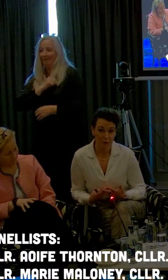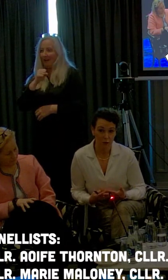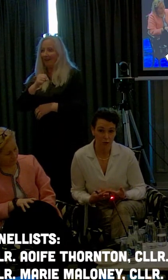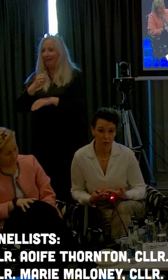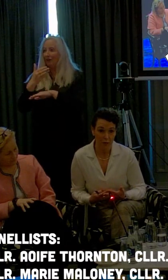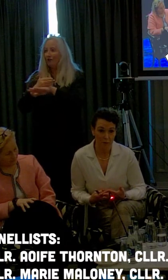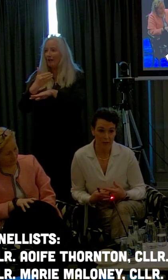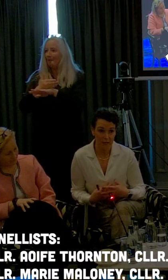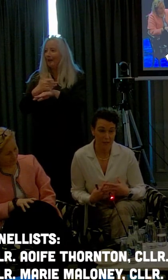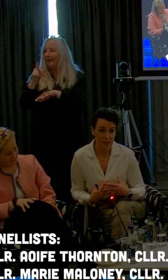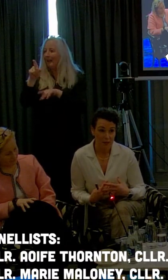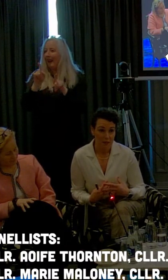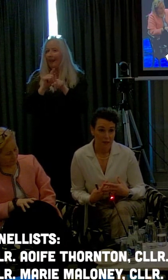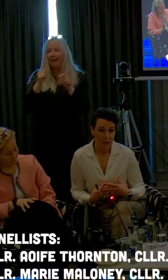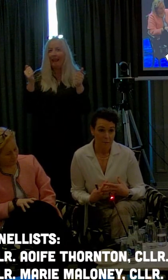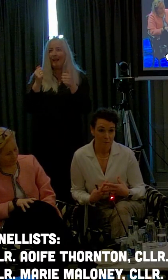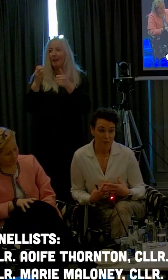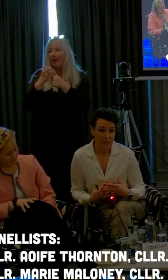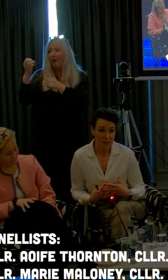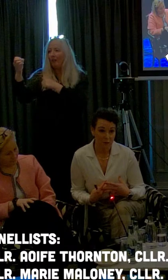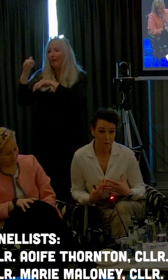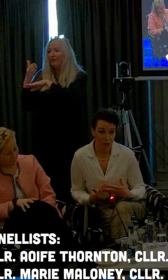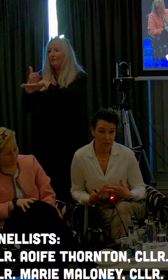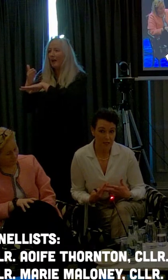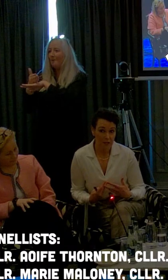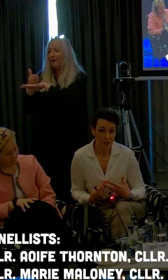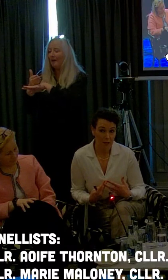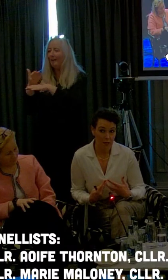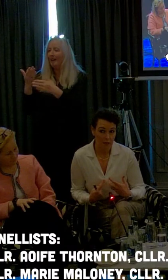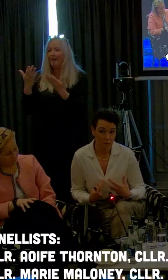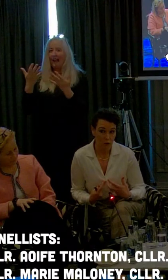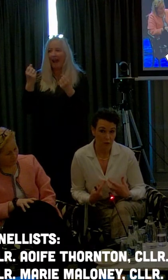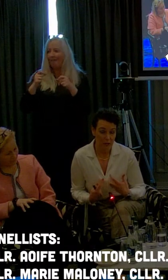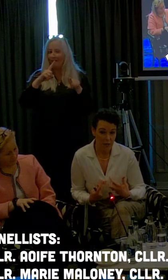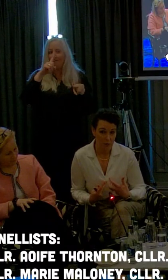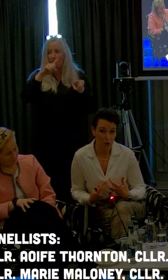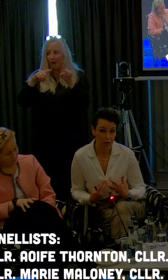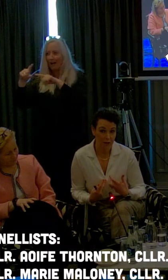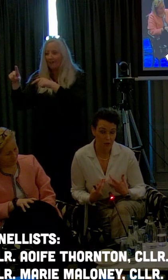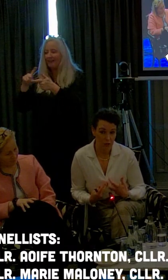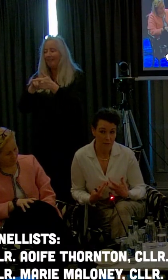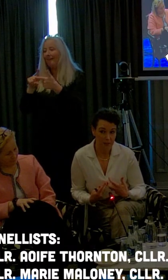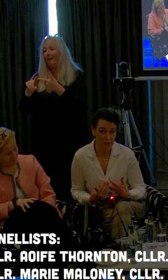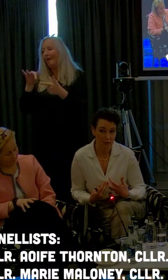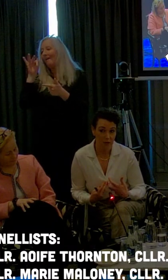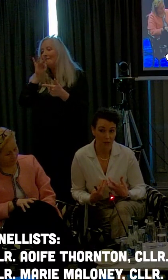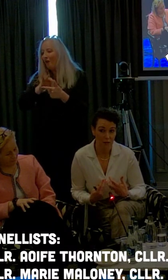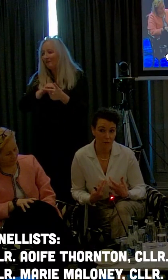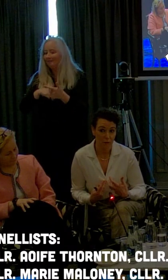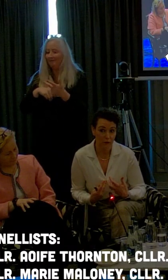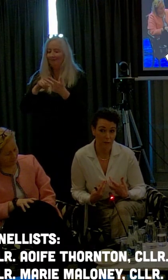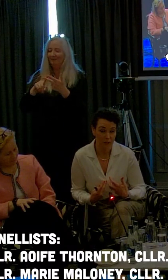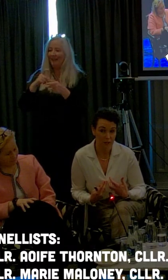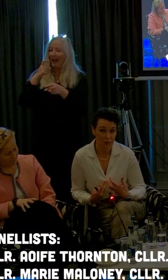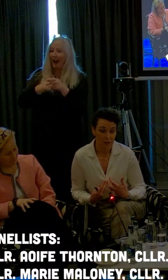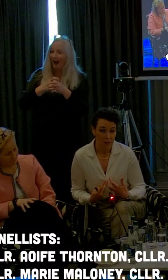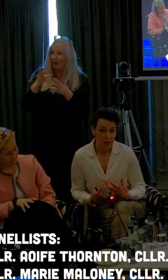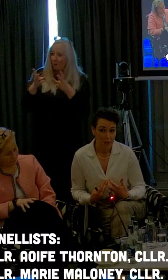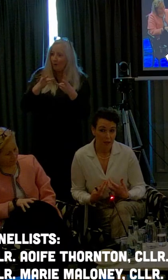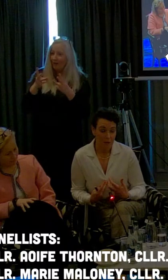in any other job, that sense of variety and fun and hard work and job satisfaction and